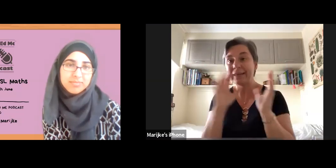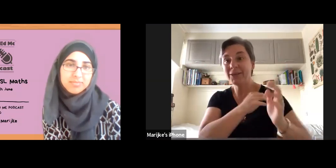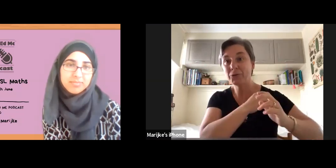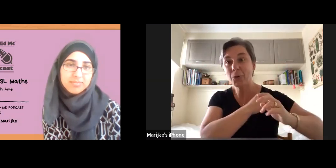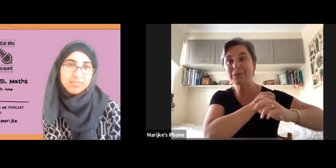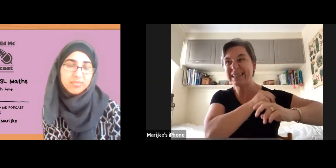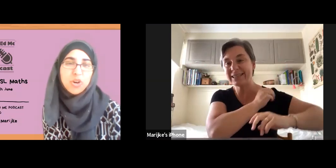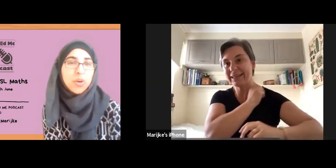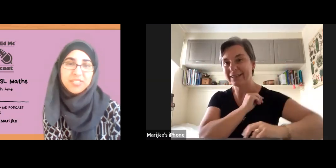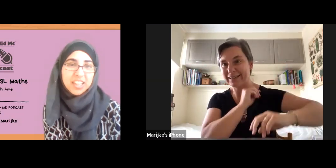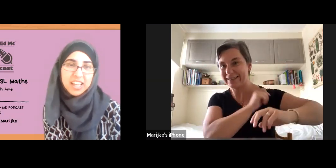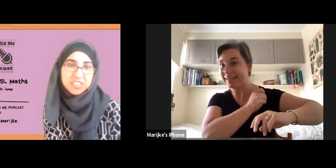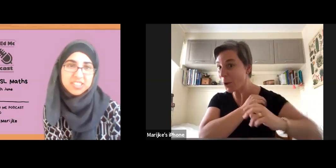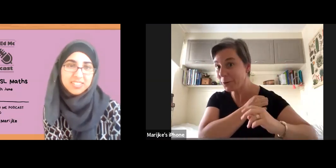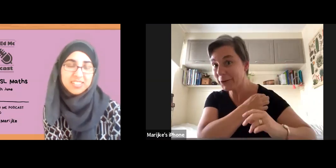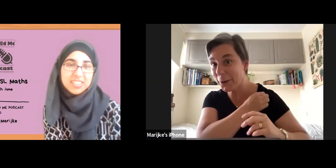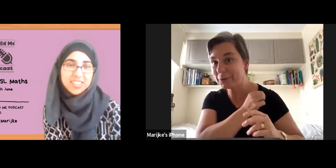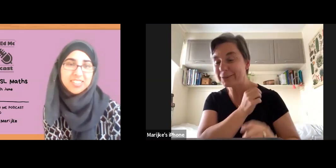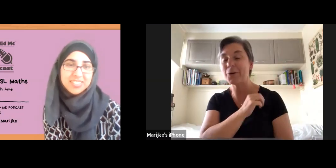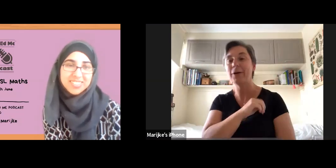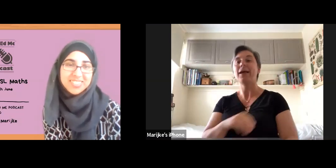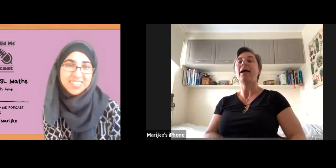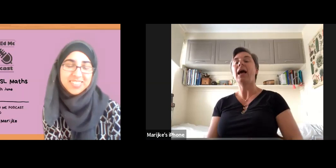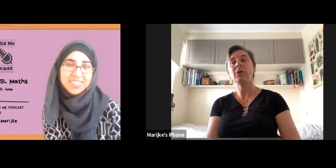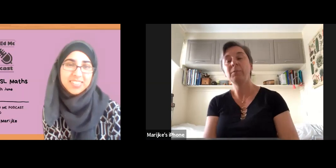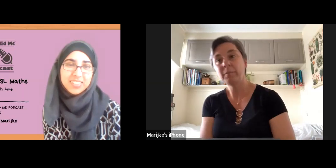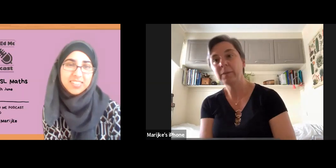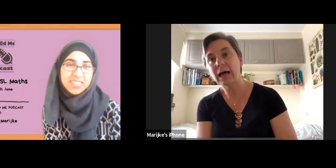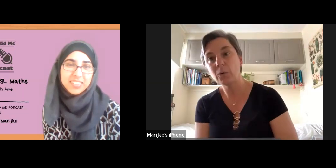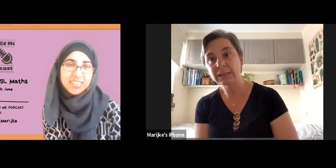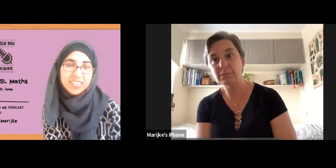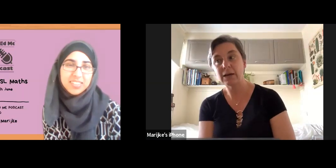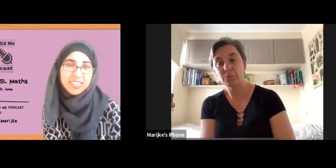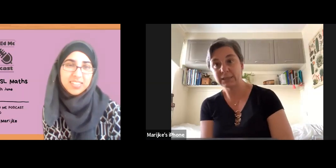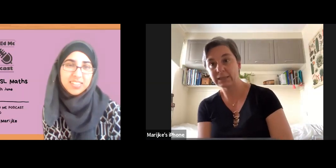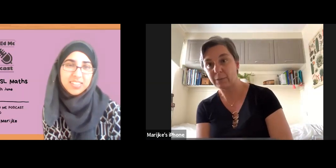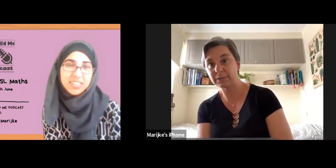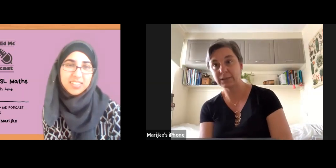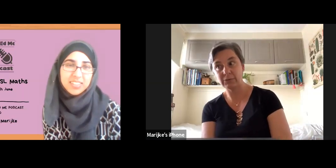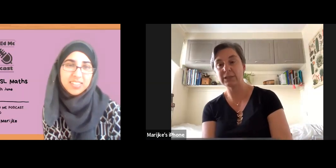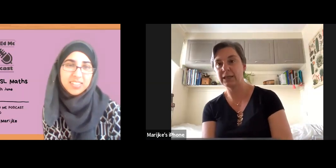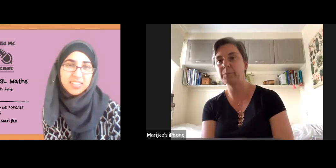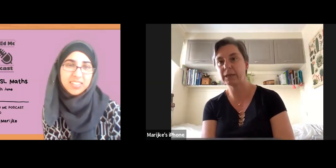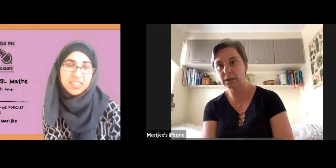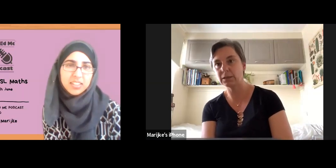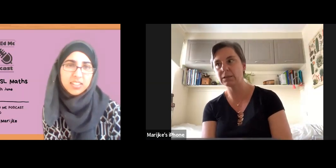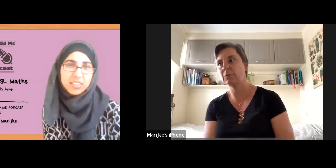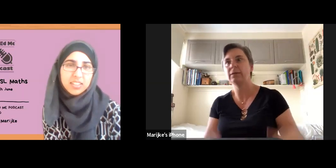education, no teaching, no qualifications. No. So I remember I once had my wrist slapped, seriously, because, well,